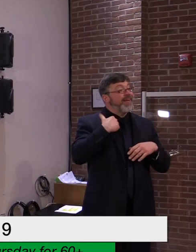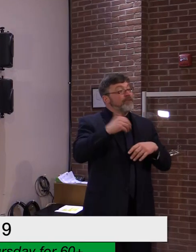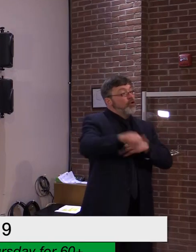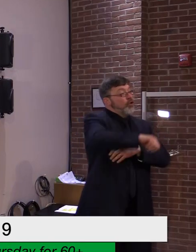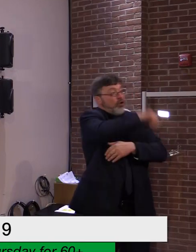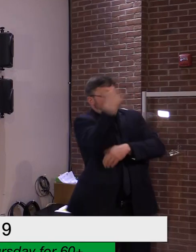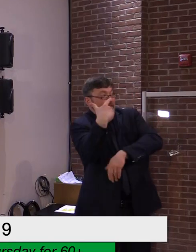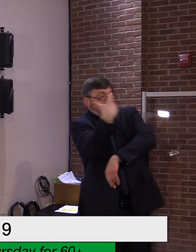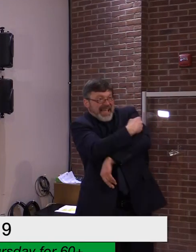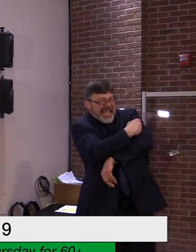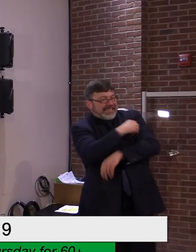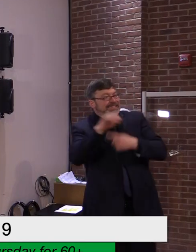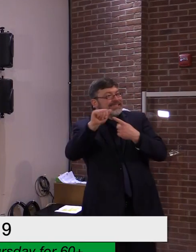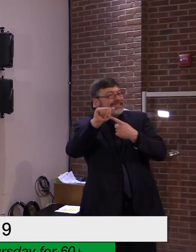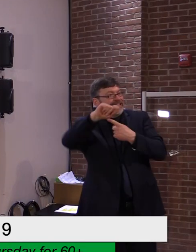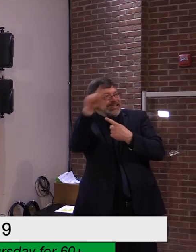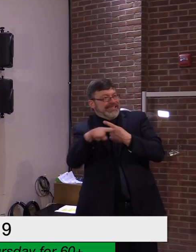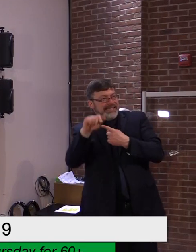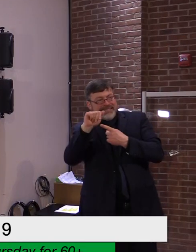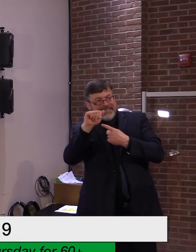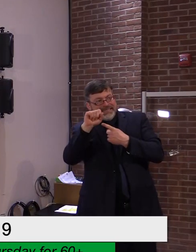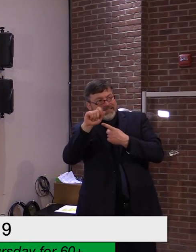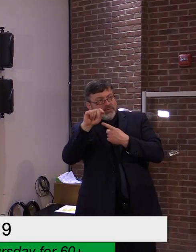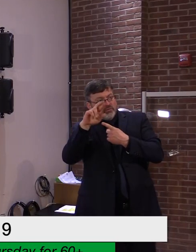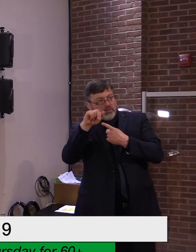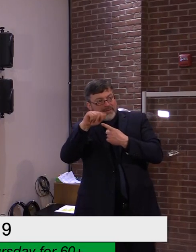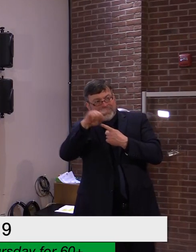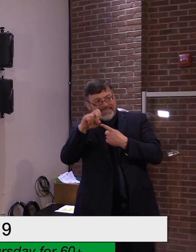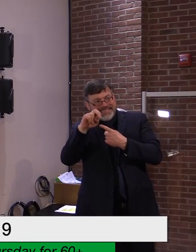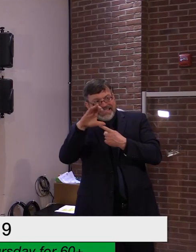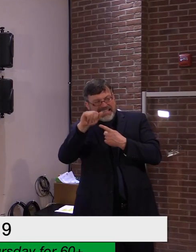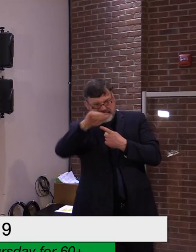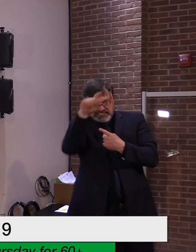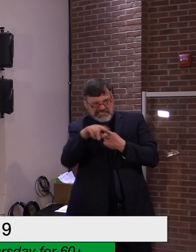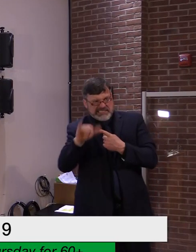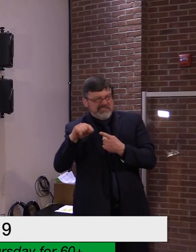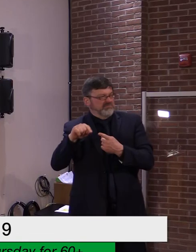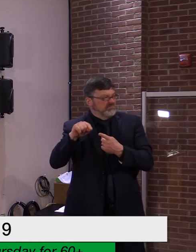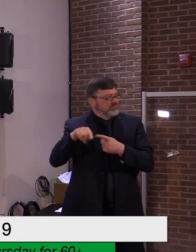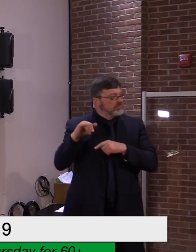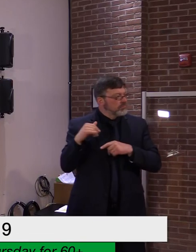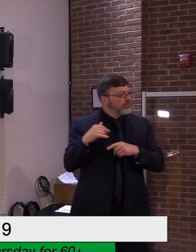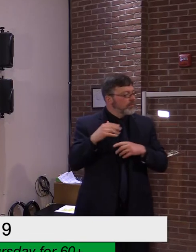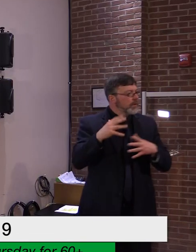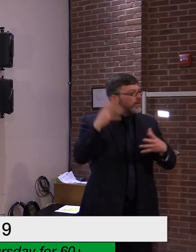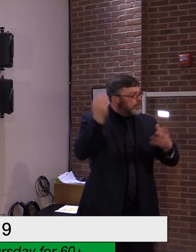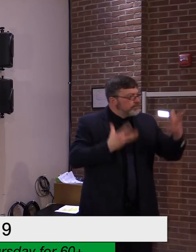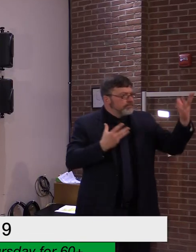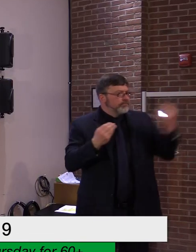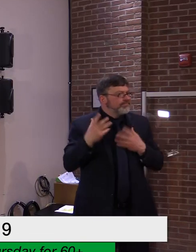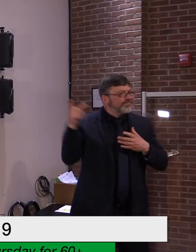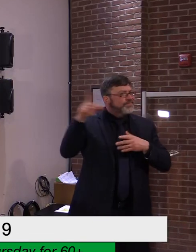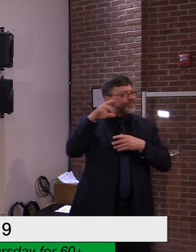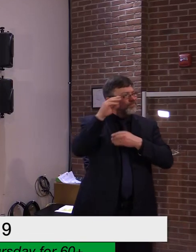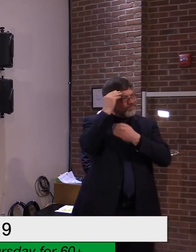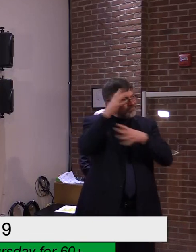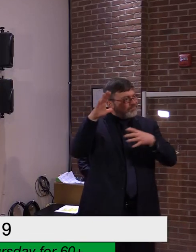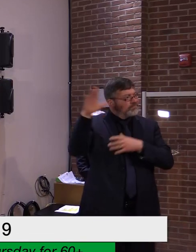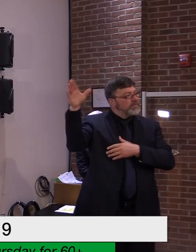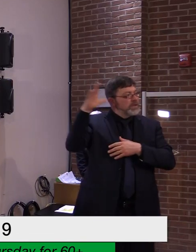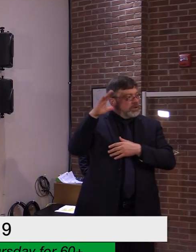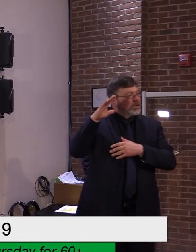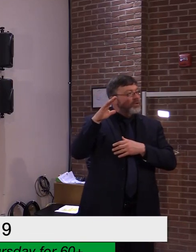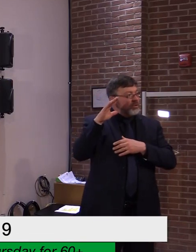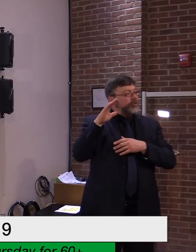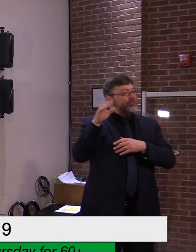weeks. And last night, they indicated they were going to apply for emergency use authorization